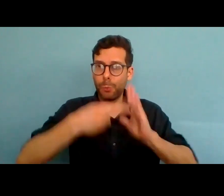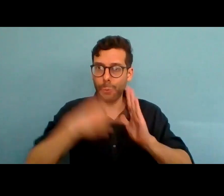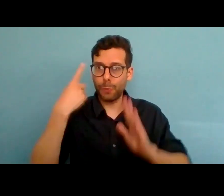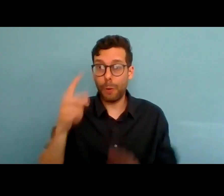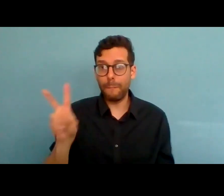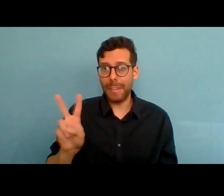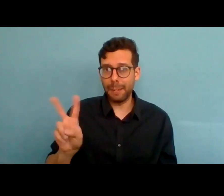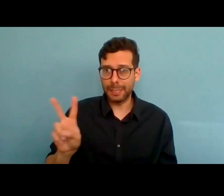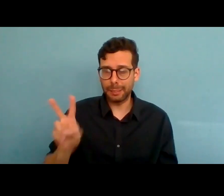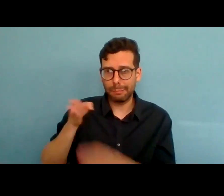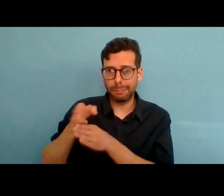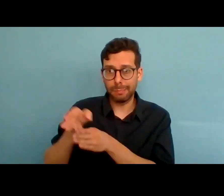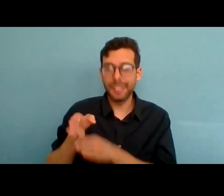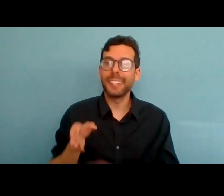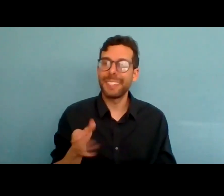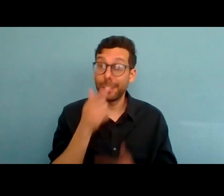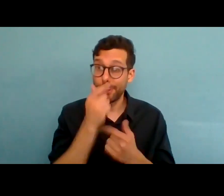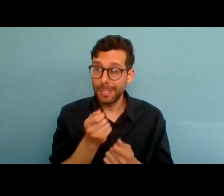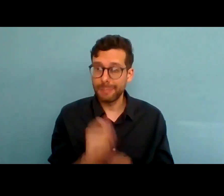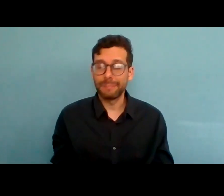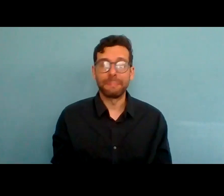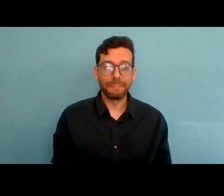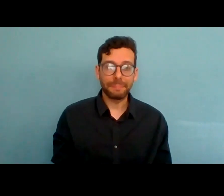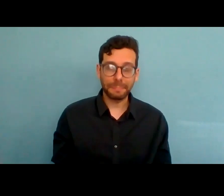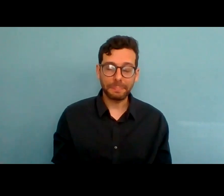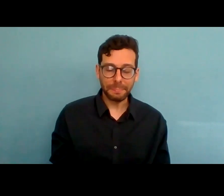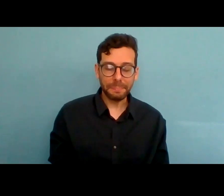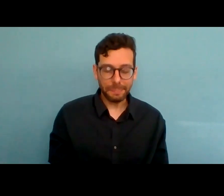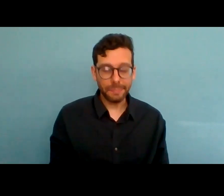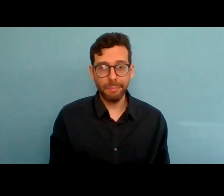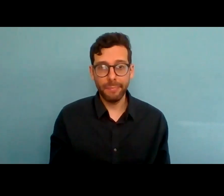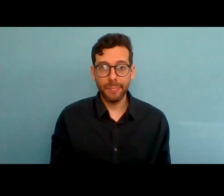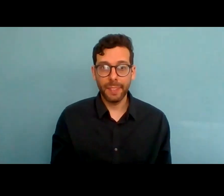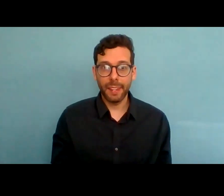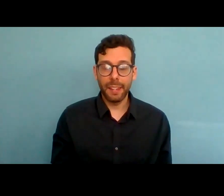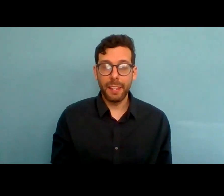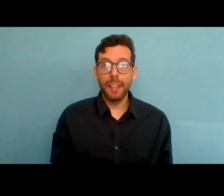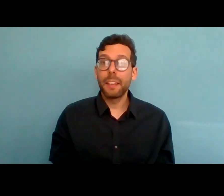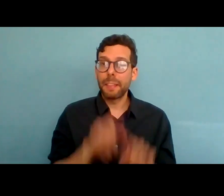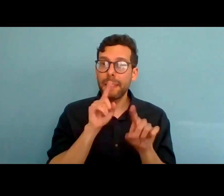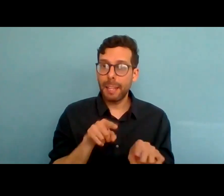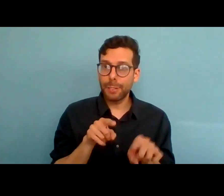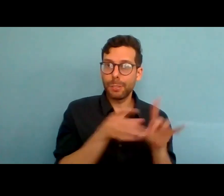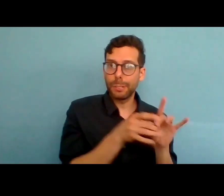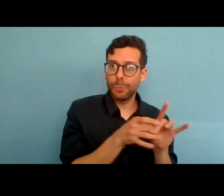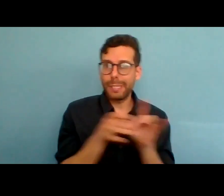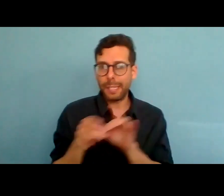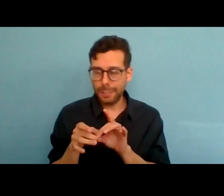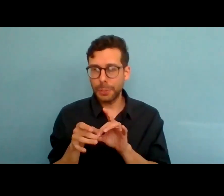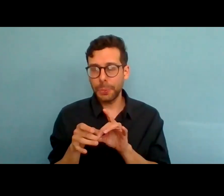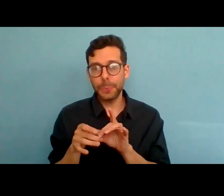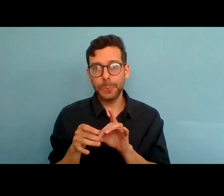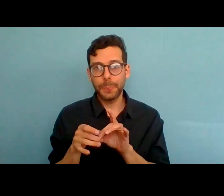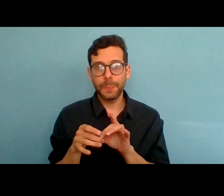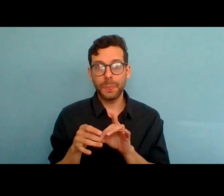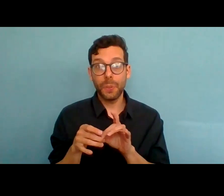think the answer speaks in some part to the regulations that our